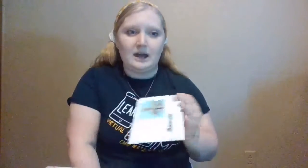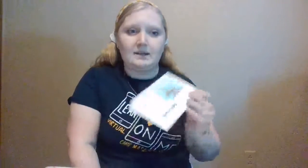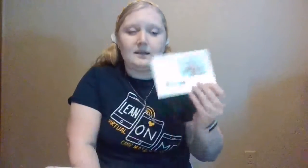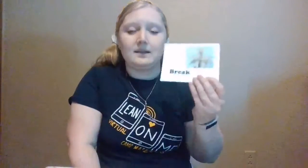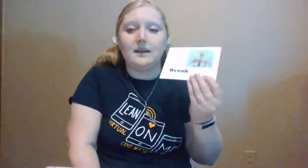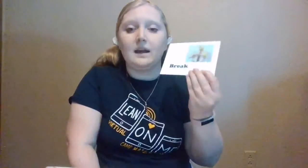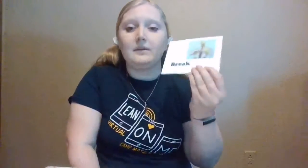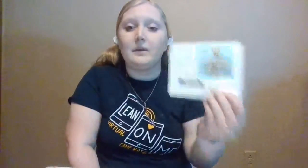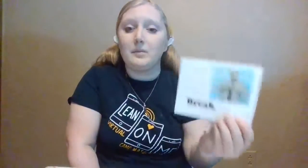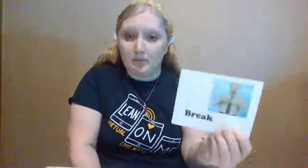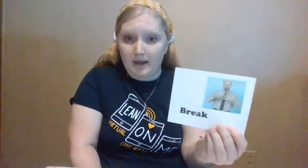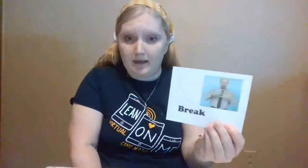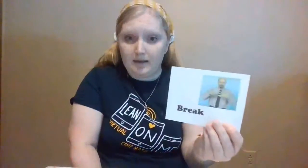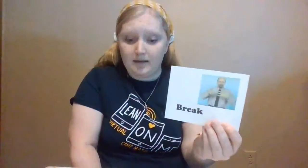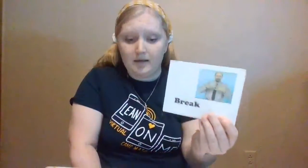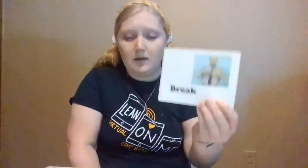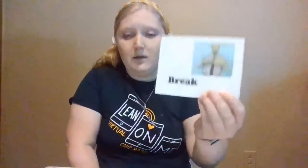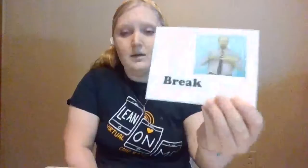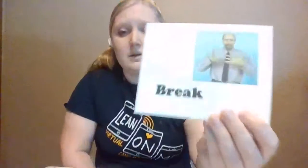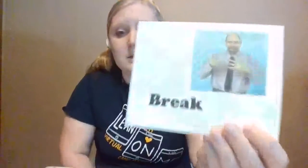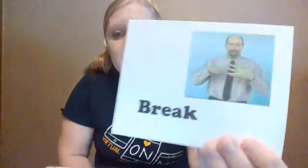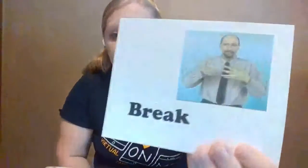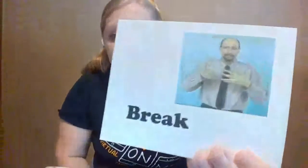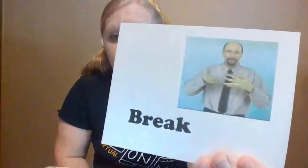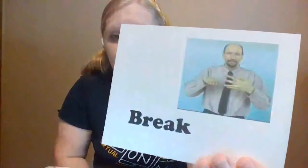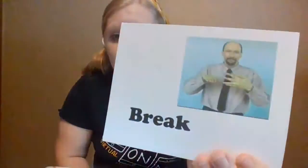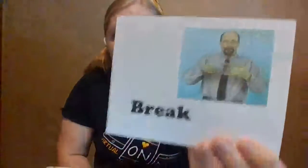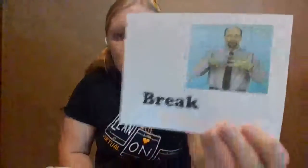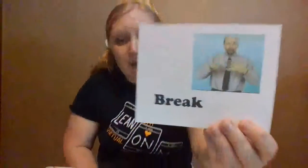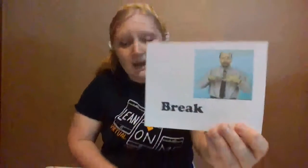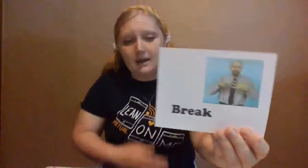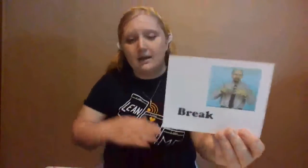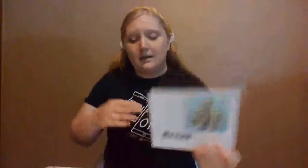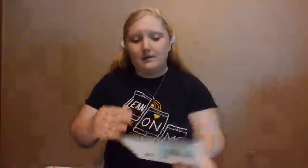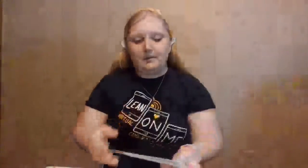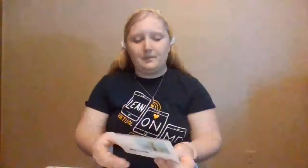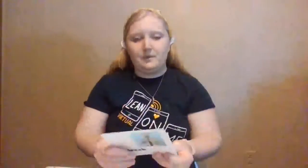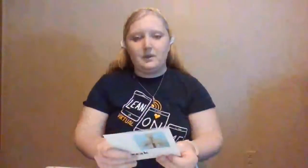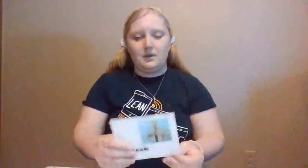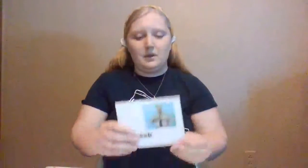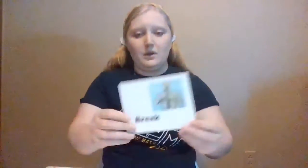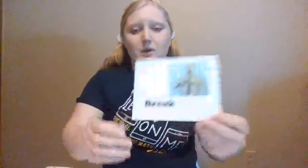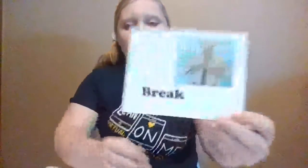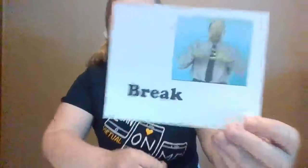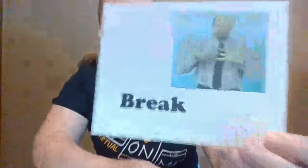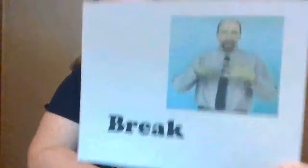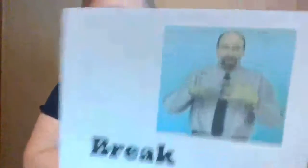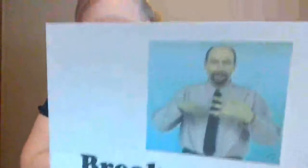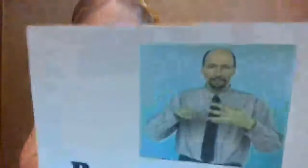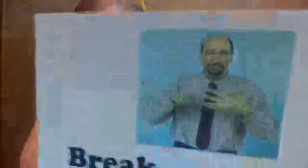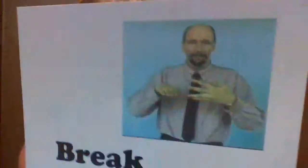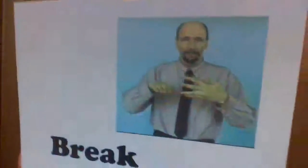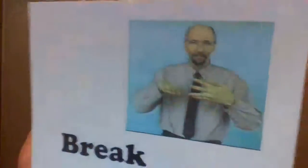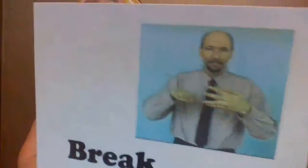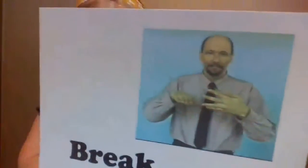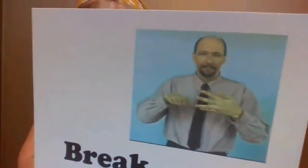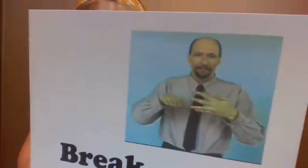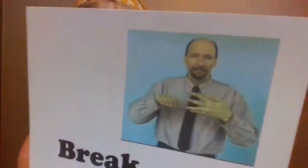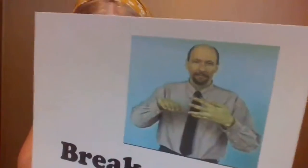guys the sign for break. So, for break, I'm going to show it to you and then I'm going